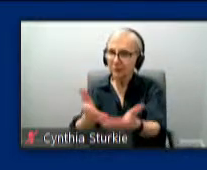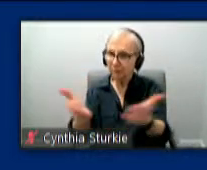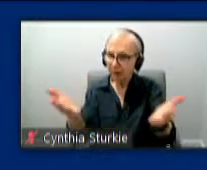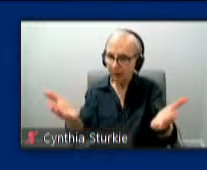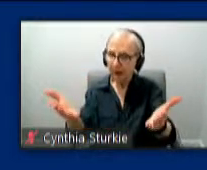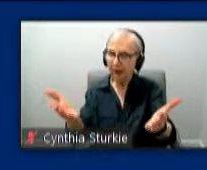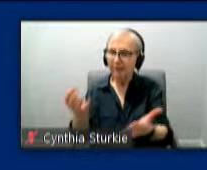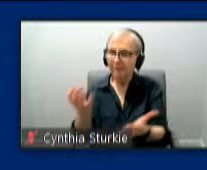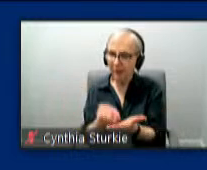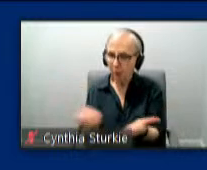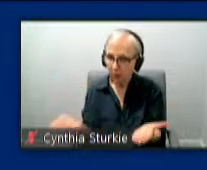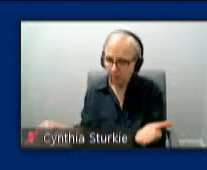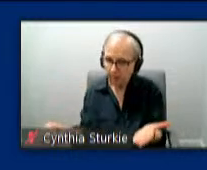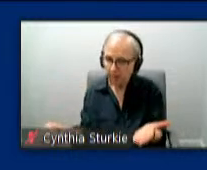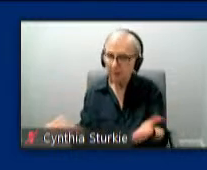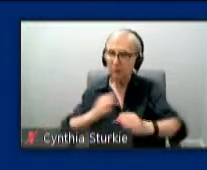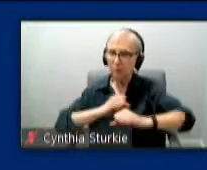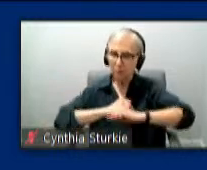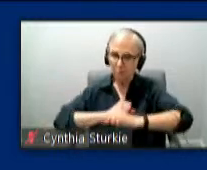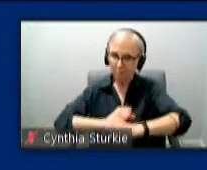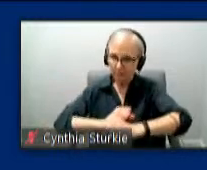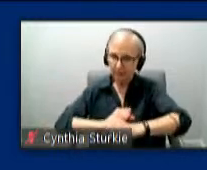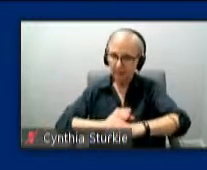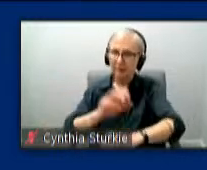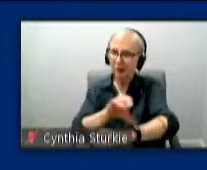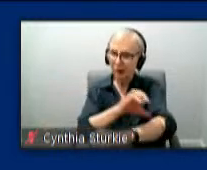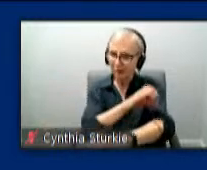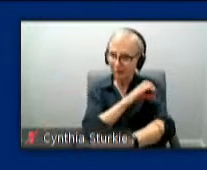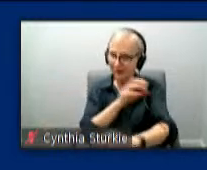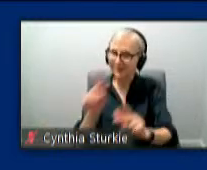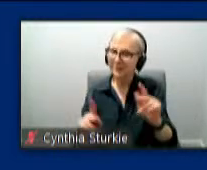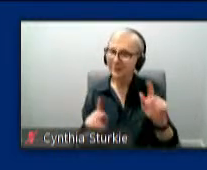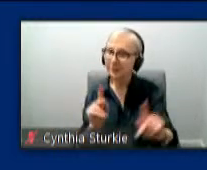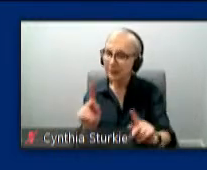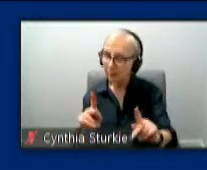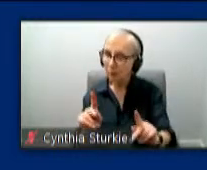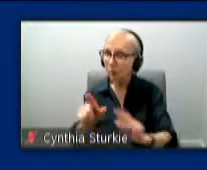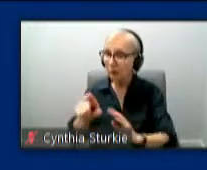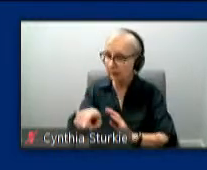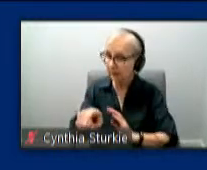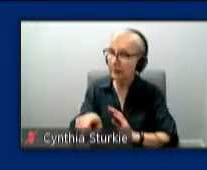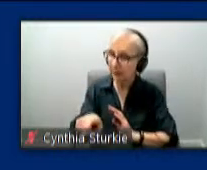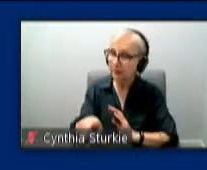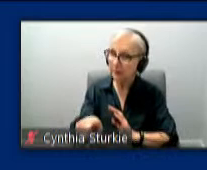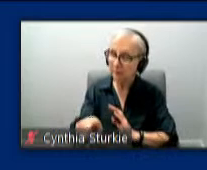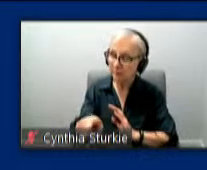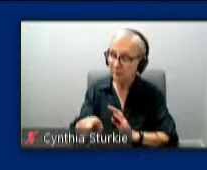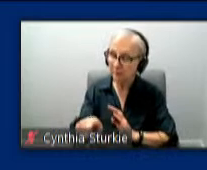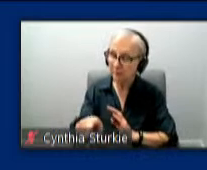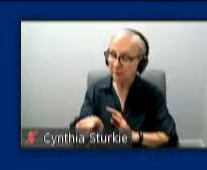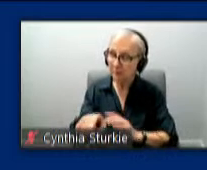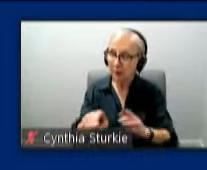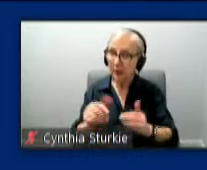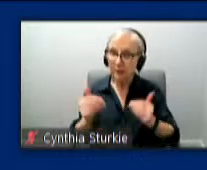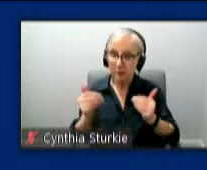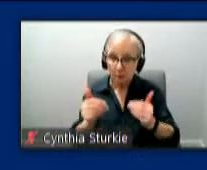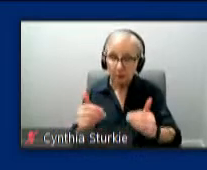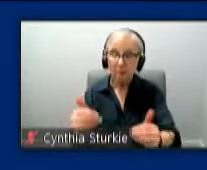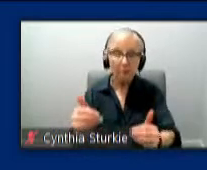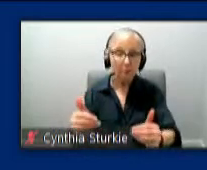critical equipment to protect Coloradans as soon as it becomes necessary. So as we move